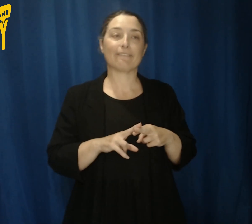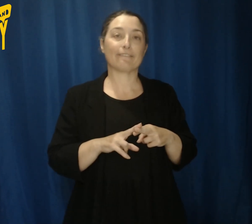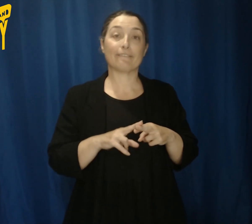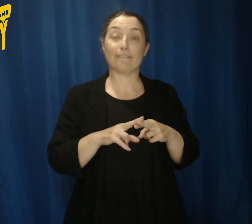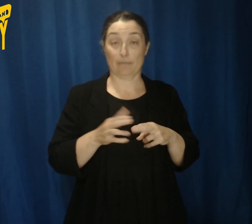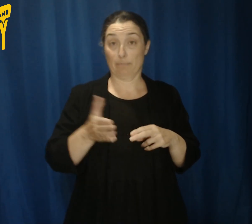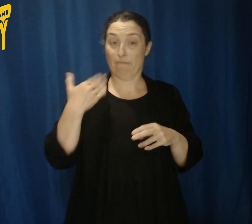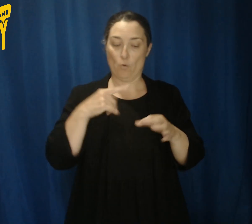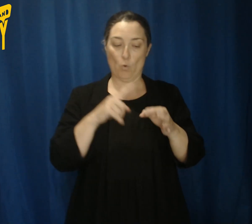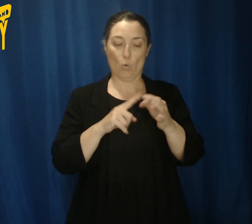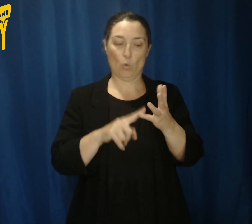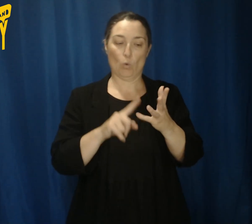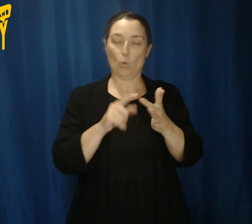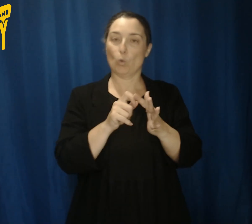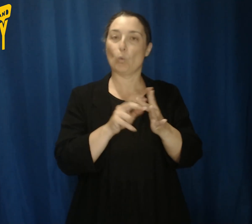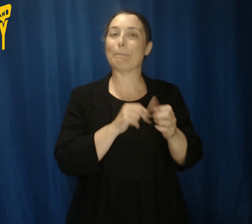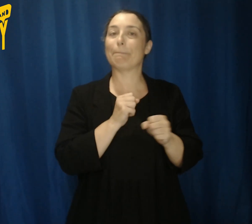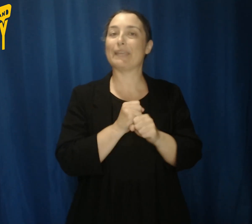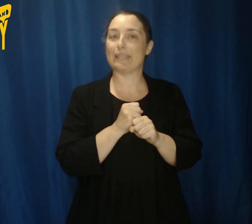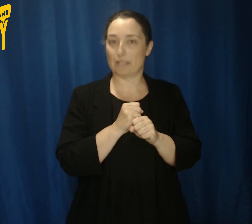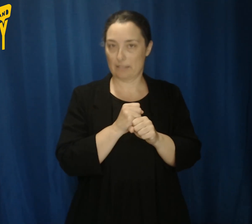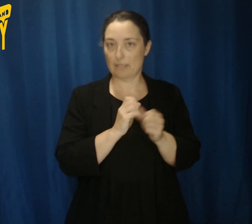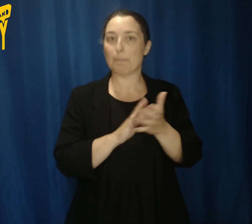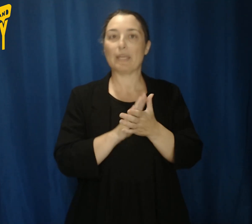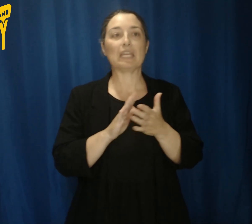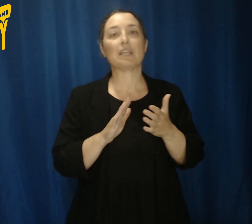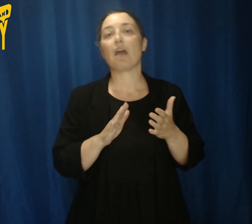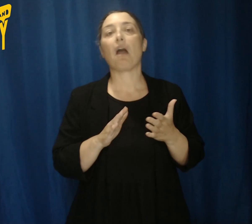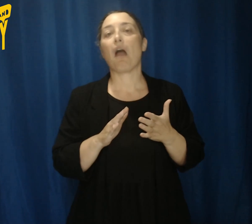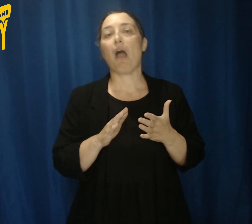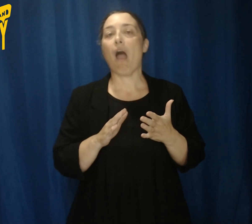do, or just the producer, we all turn up, let's talk ideas, blah, blah, blah, blah.